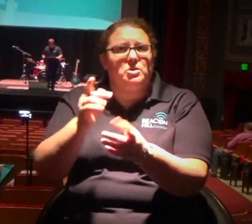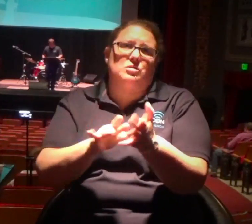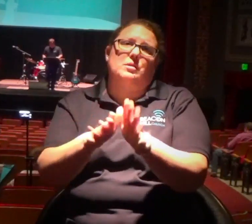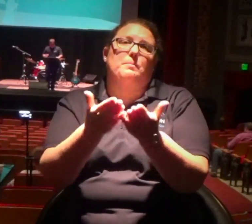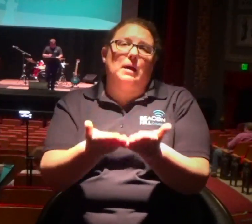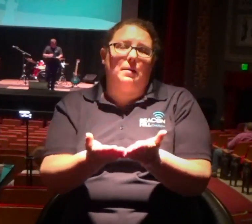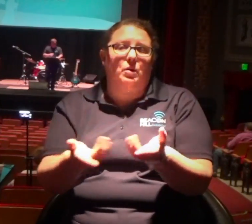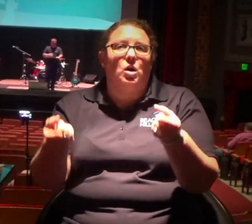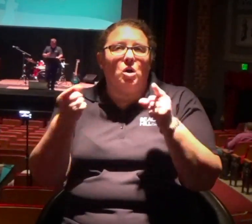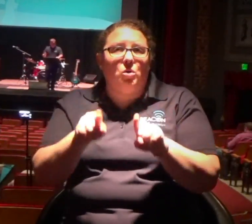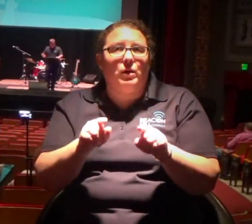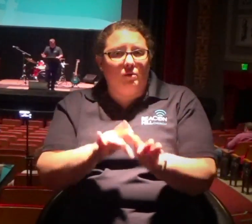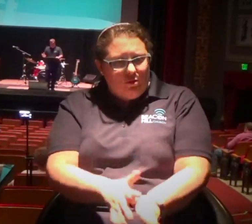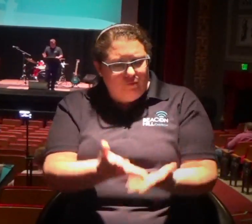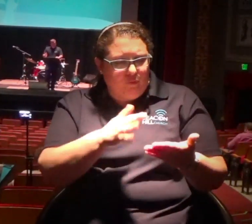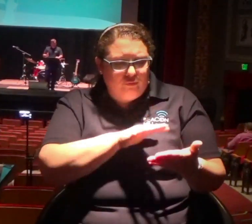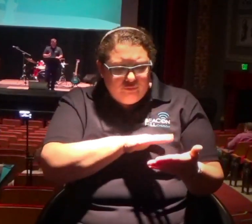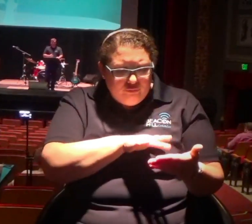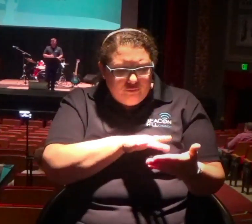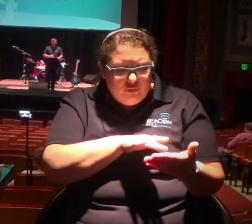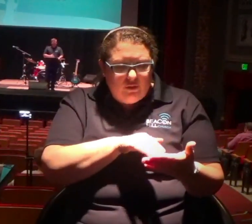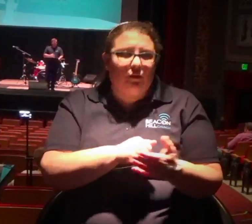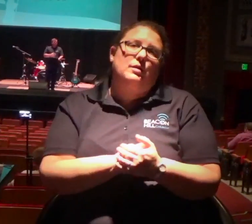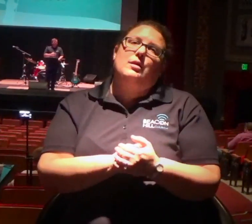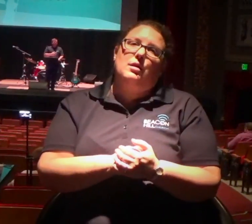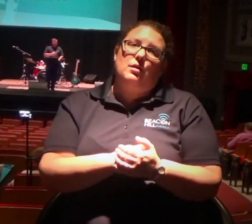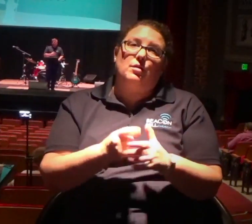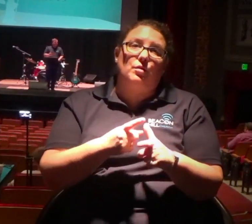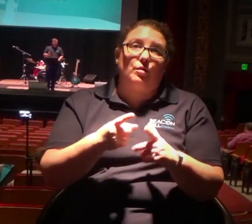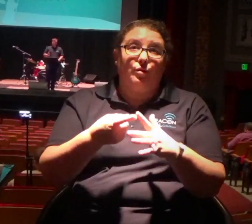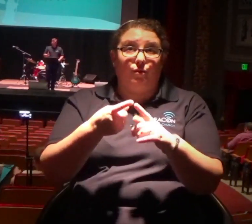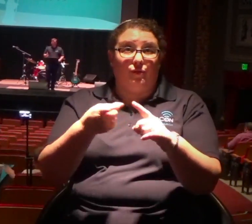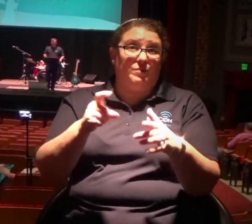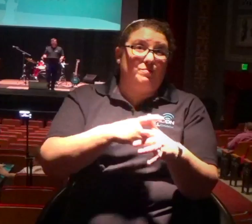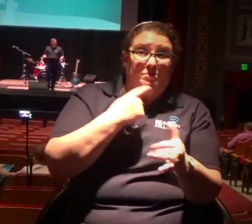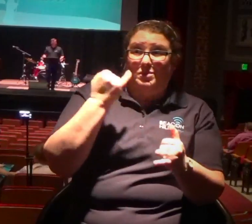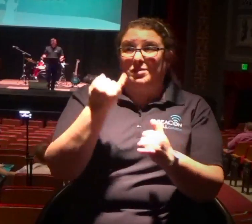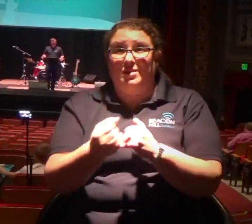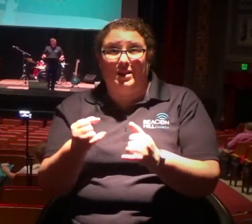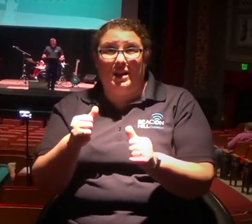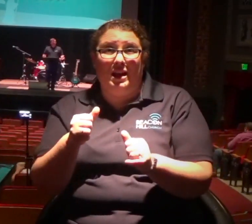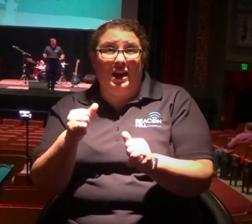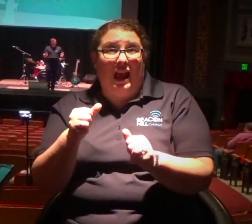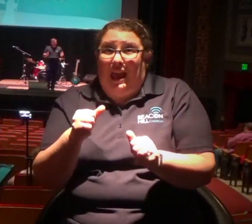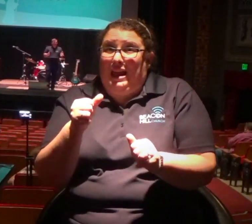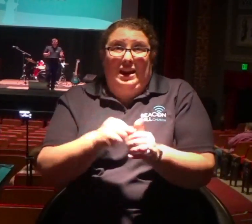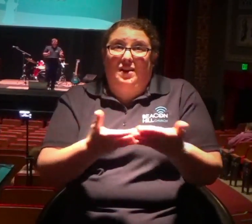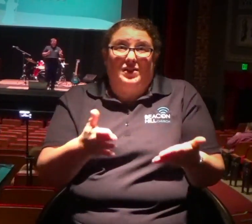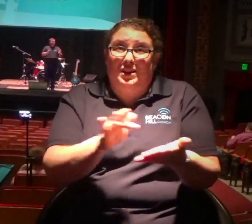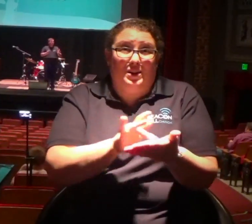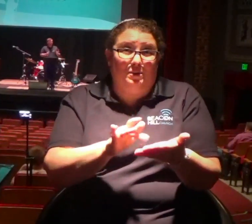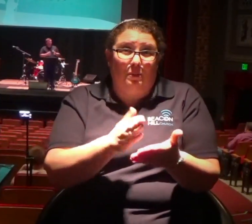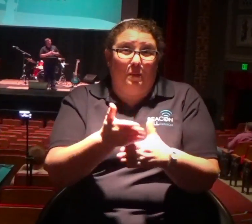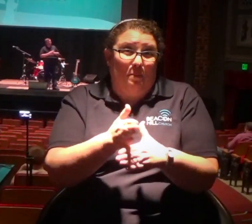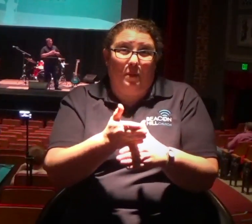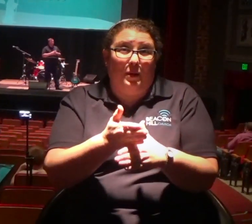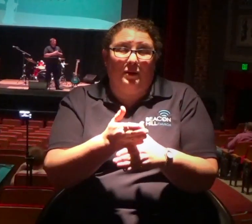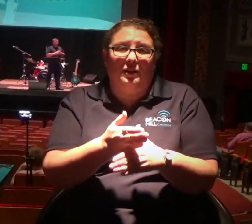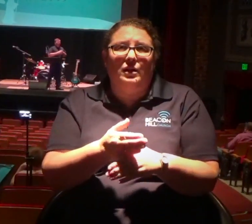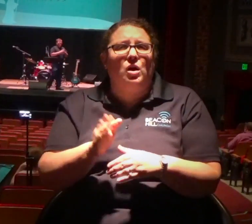from Genesis to Revelation and everywhere in between, we see Jesus all over it. But probably nowhere more